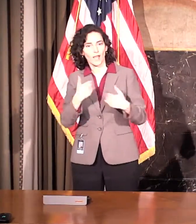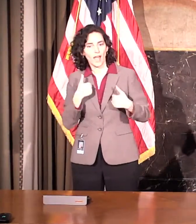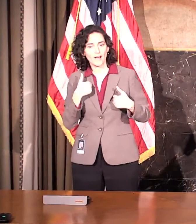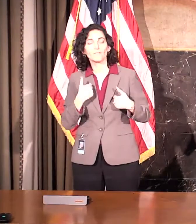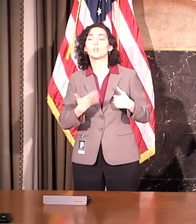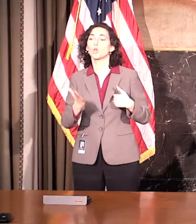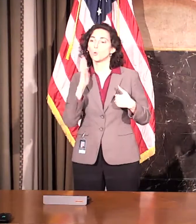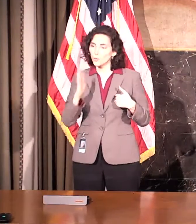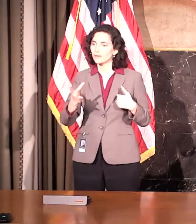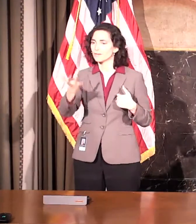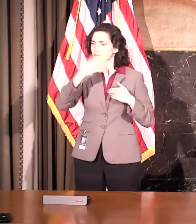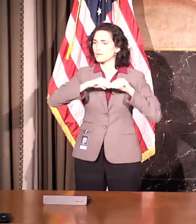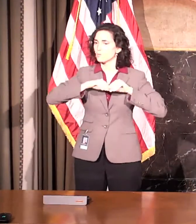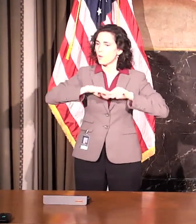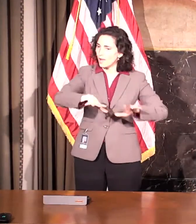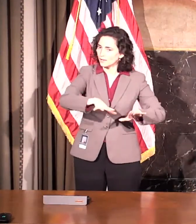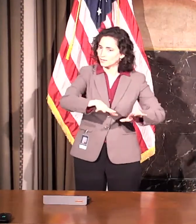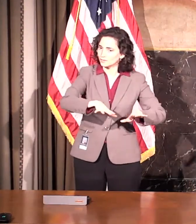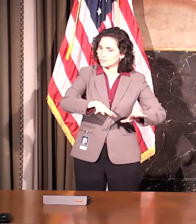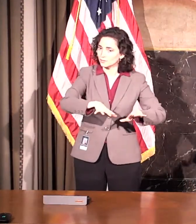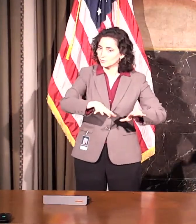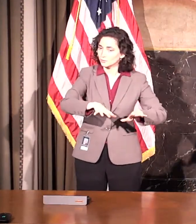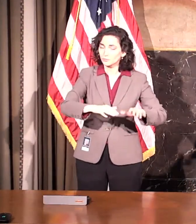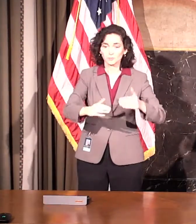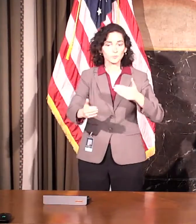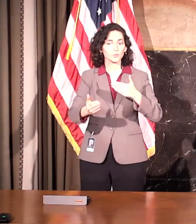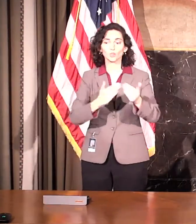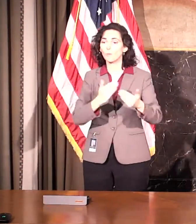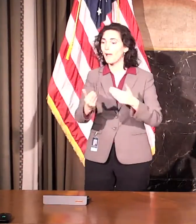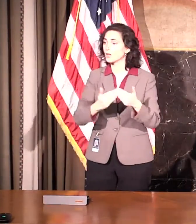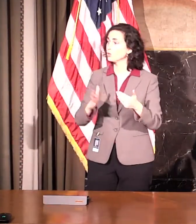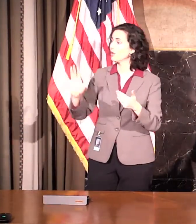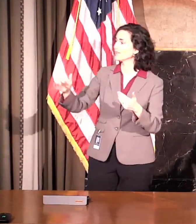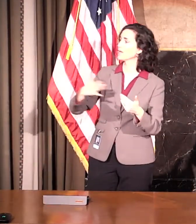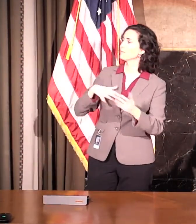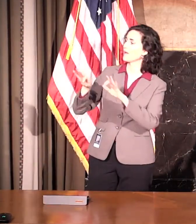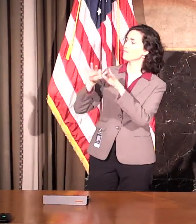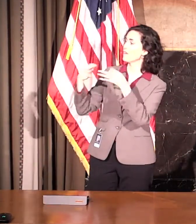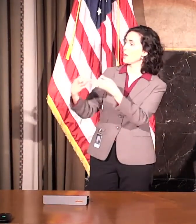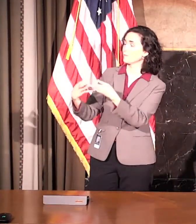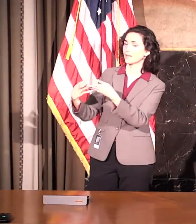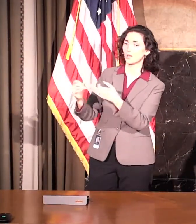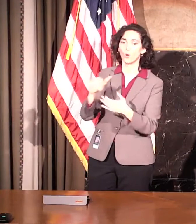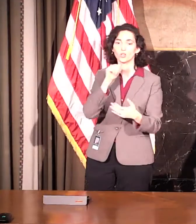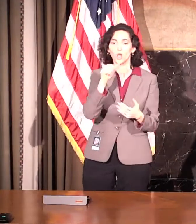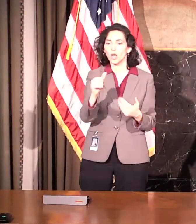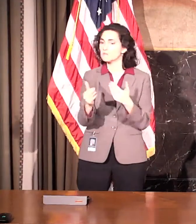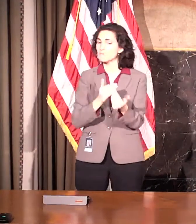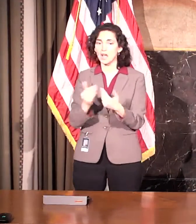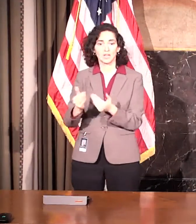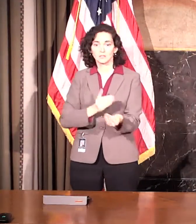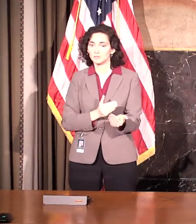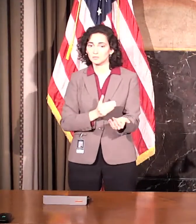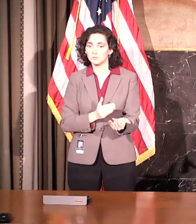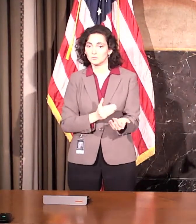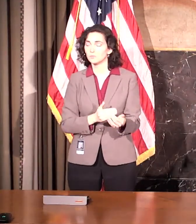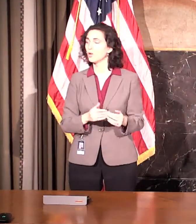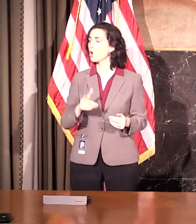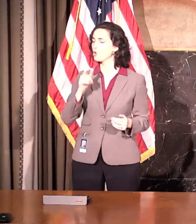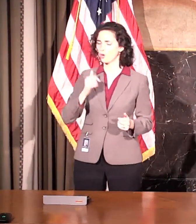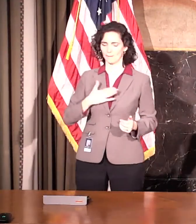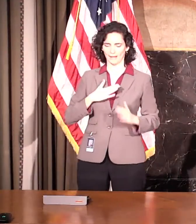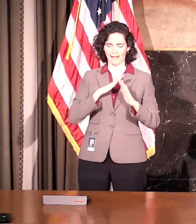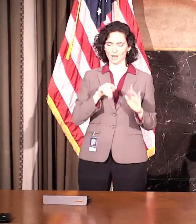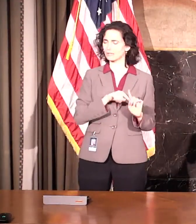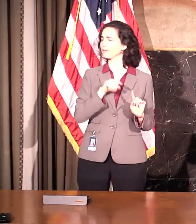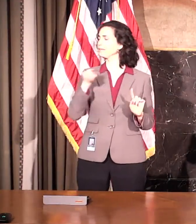contagious. And that's true regardless of whether you're related to them. It's true regardless of whether they're your next door